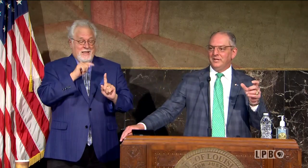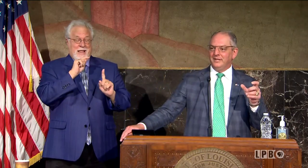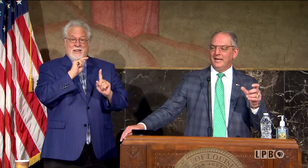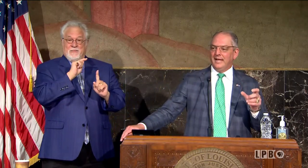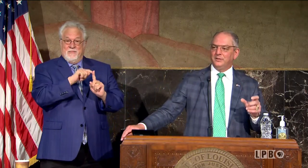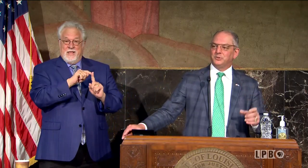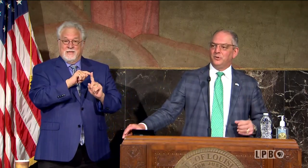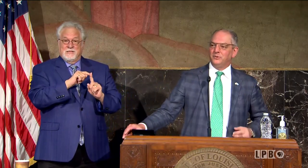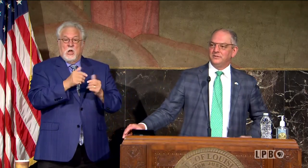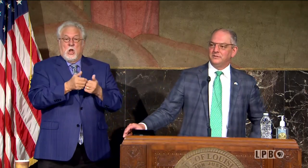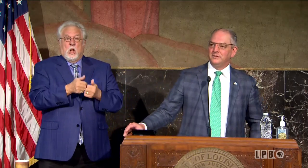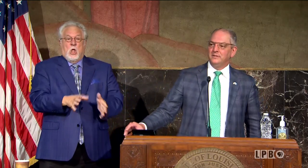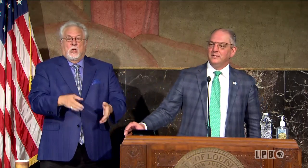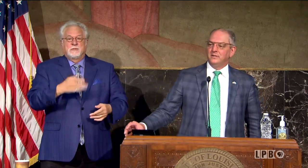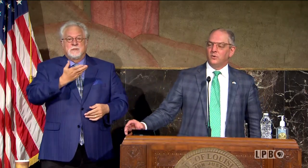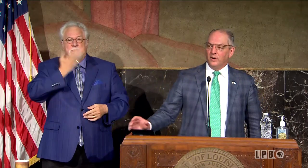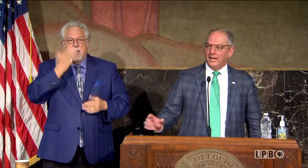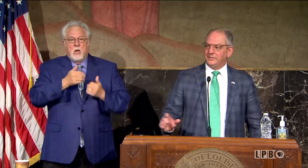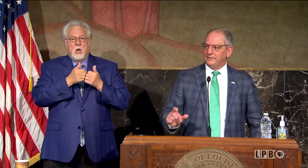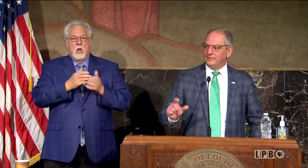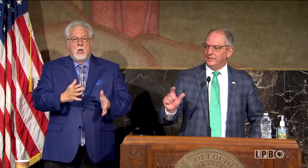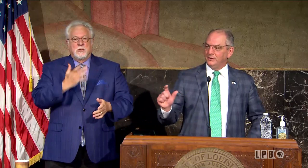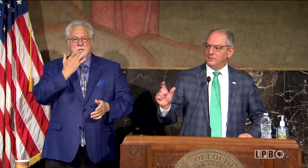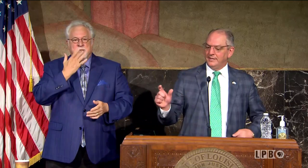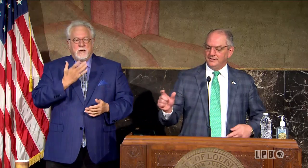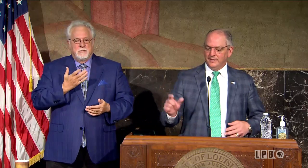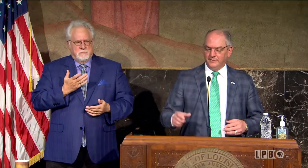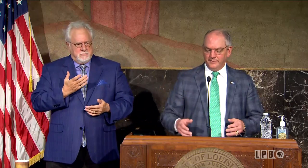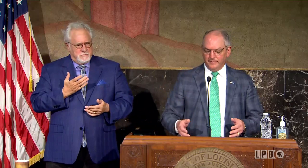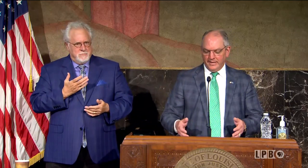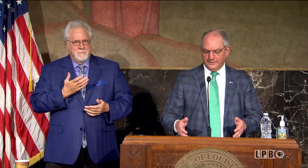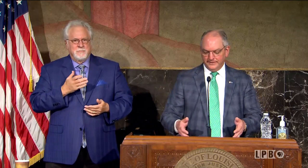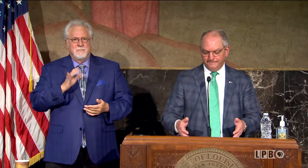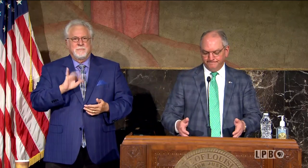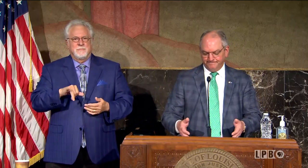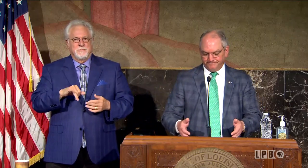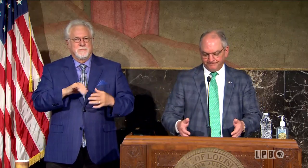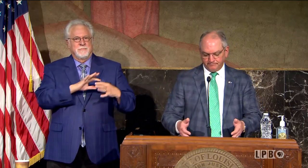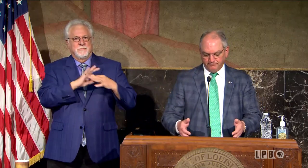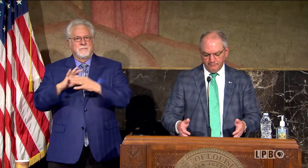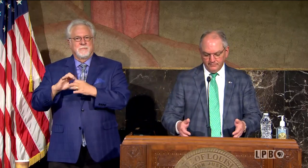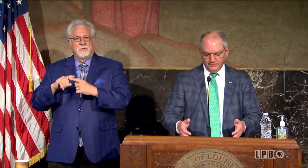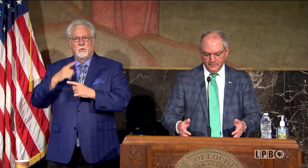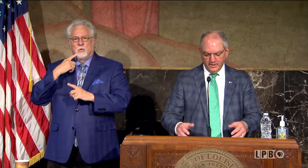the one that had the strongest correlation to those testing positive.